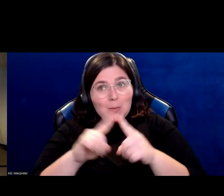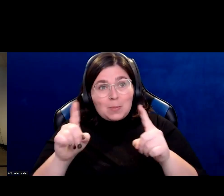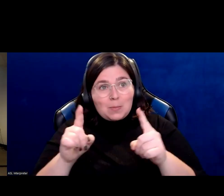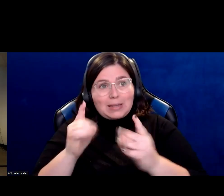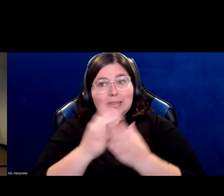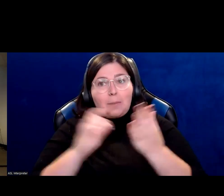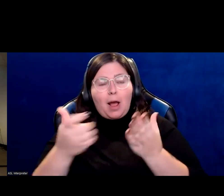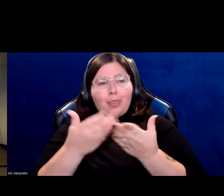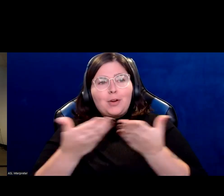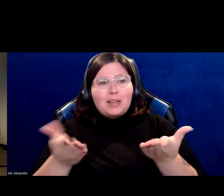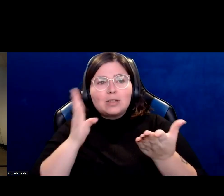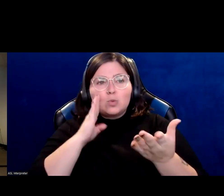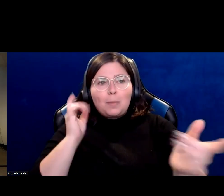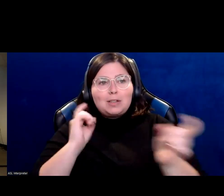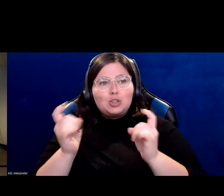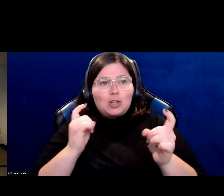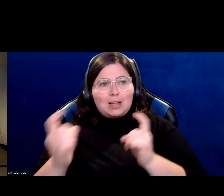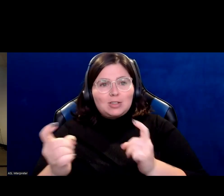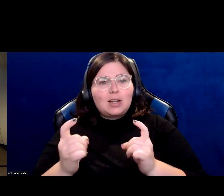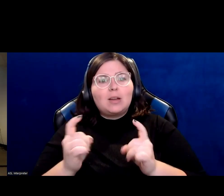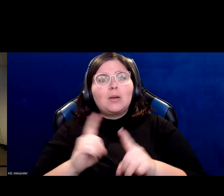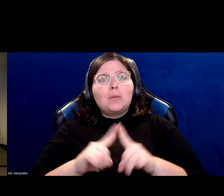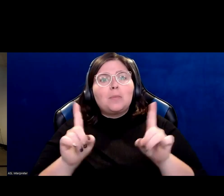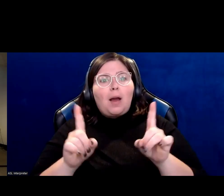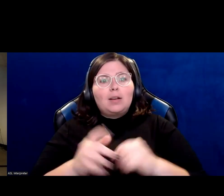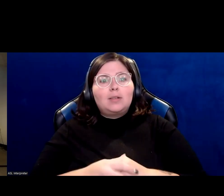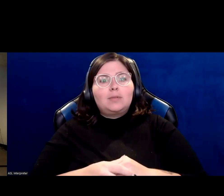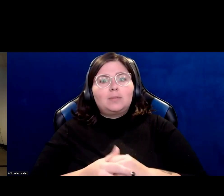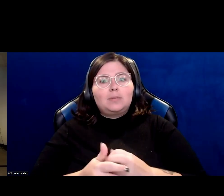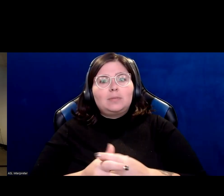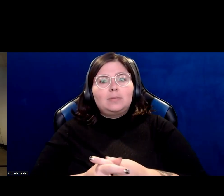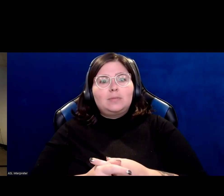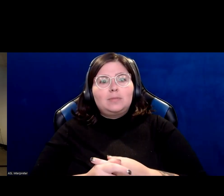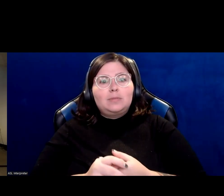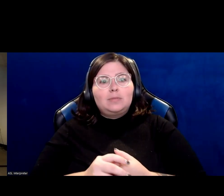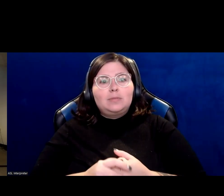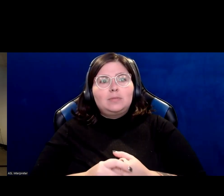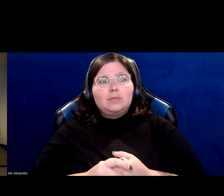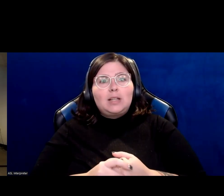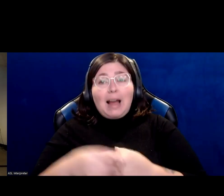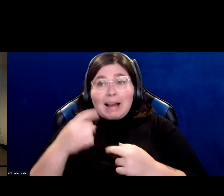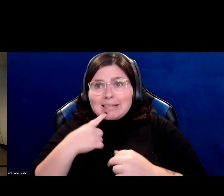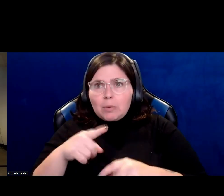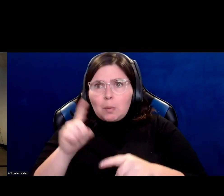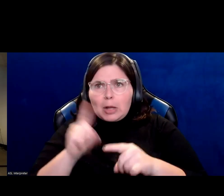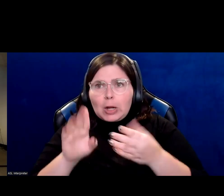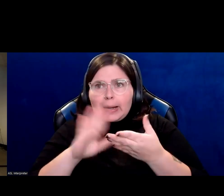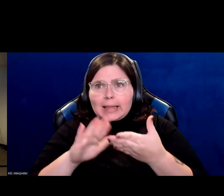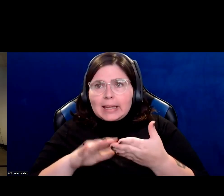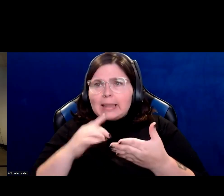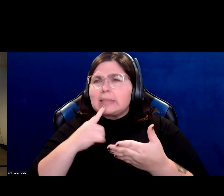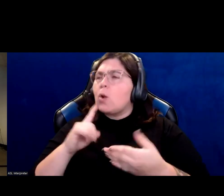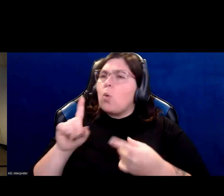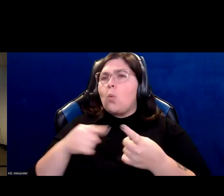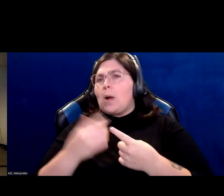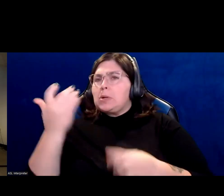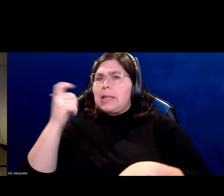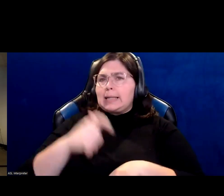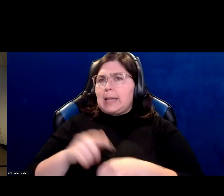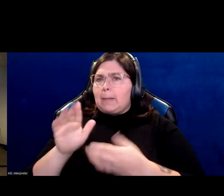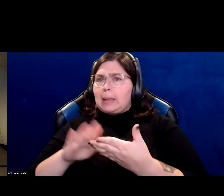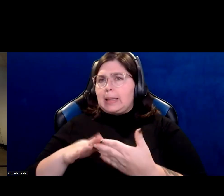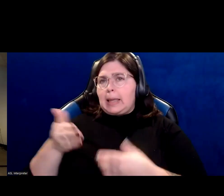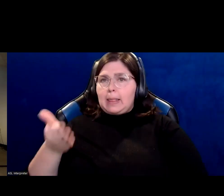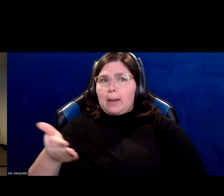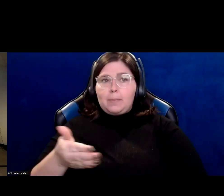other things will be changing along that way. But I said we couldn't clean them, and they said, "Well, when was the last time you cleaned them?" And I